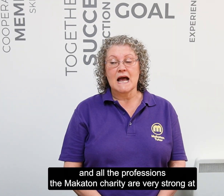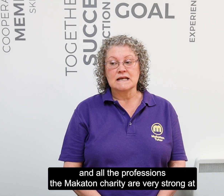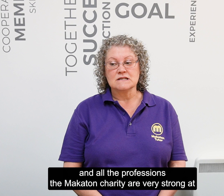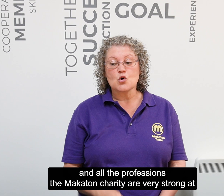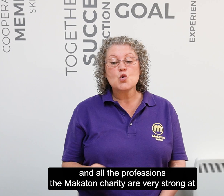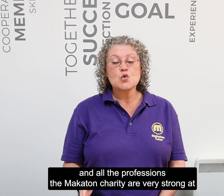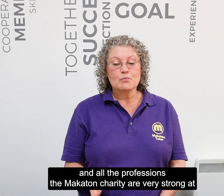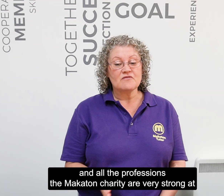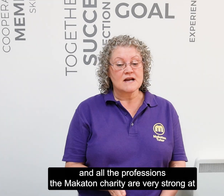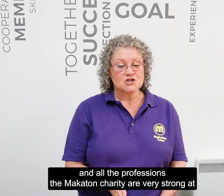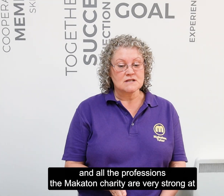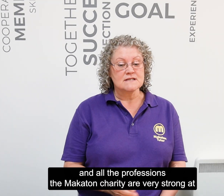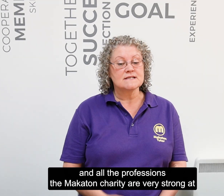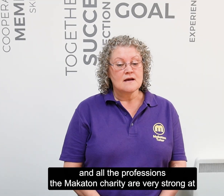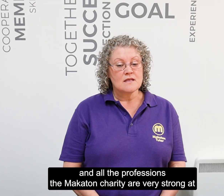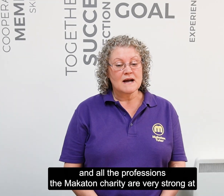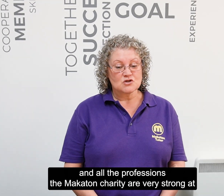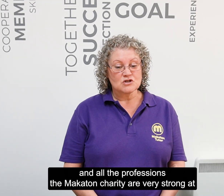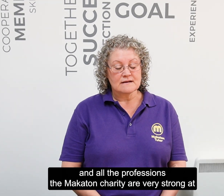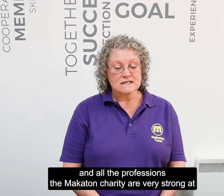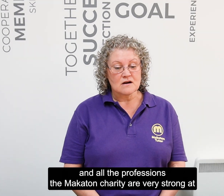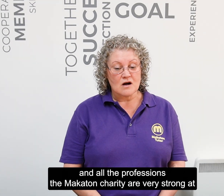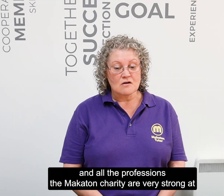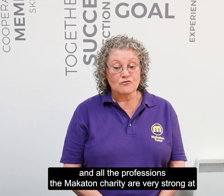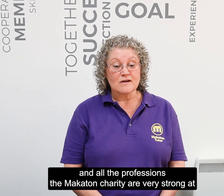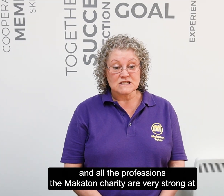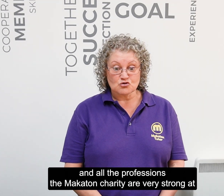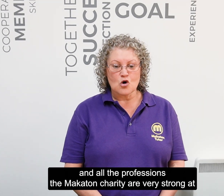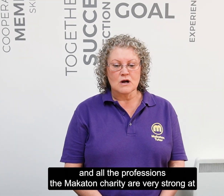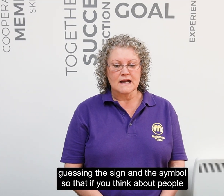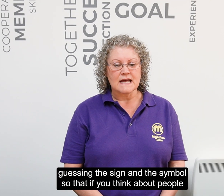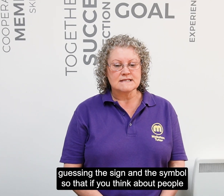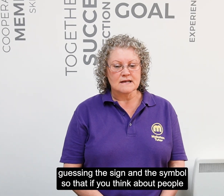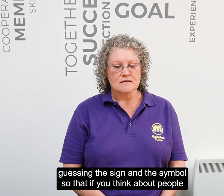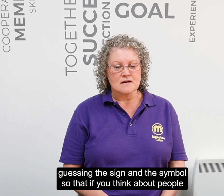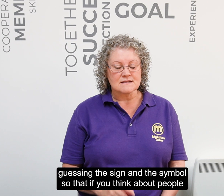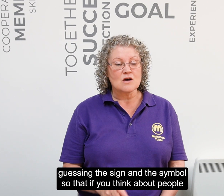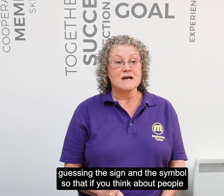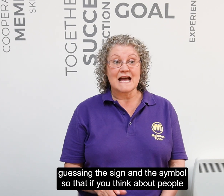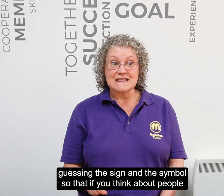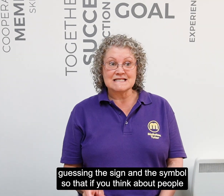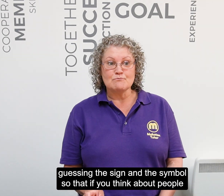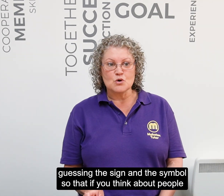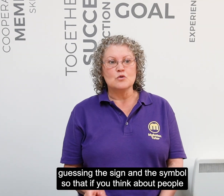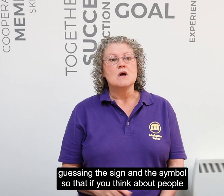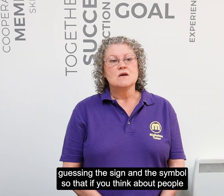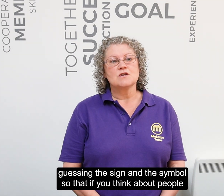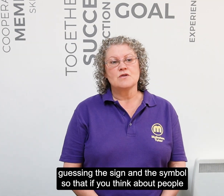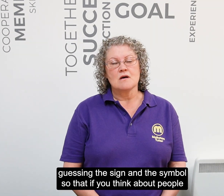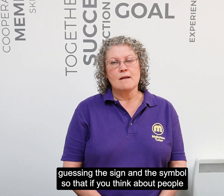and all the professions, the Makaton Charity are very strong at getting the sign and the symbol, so that if you